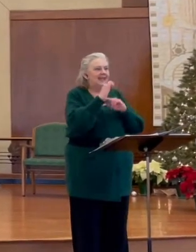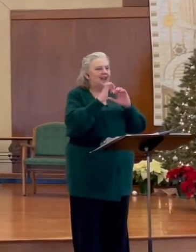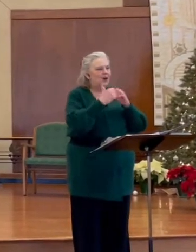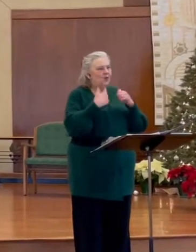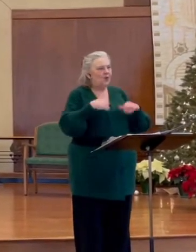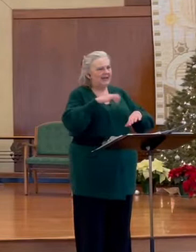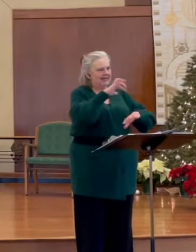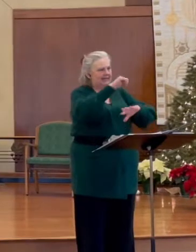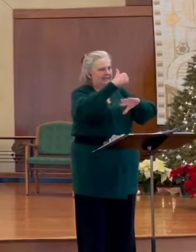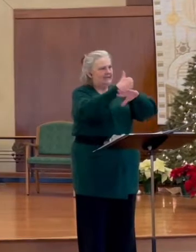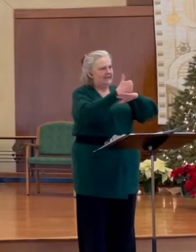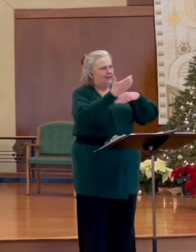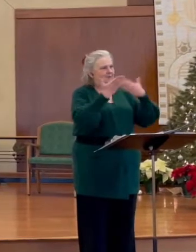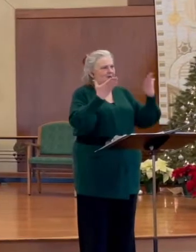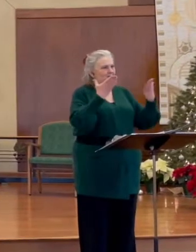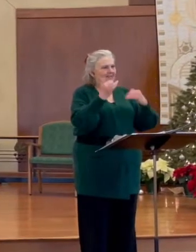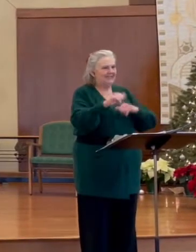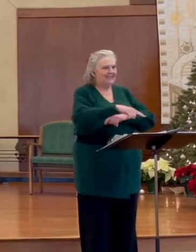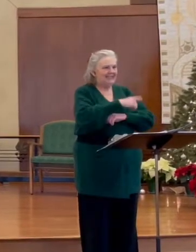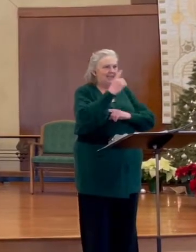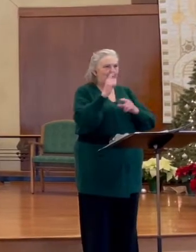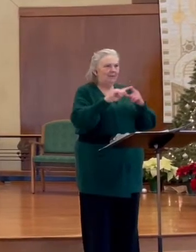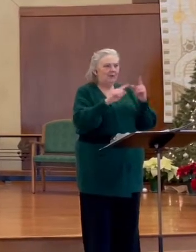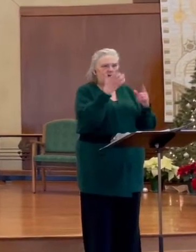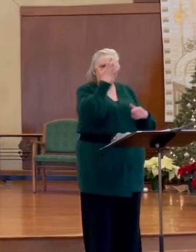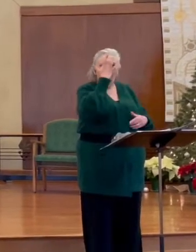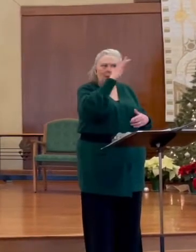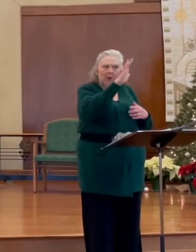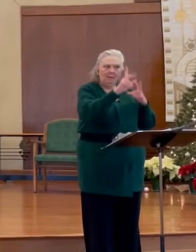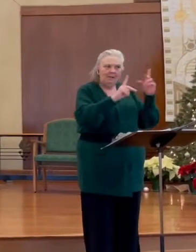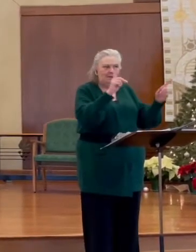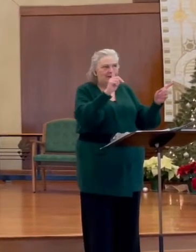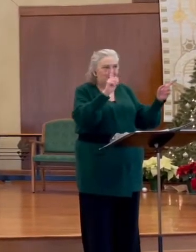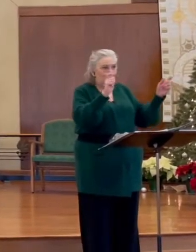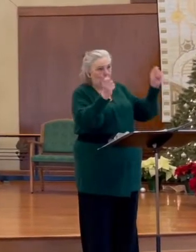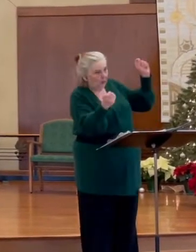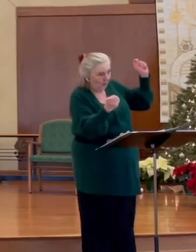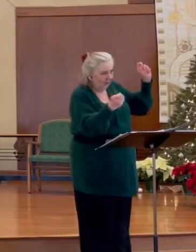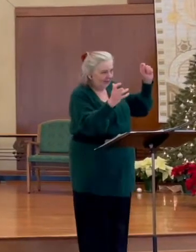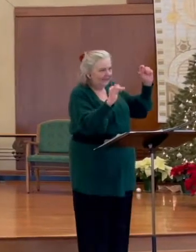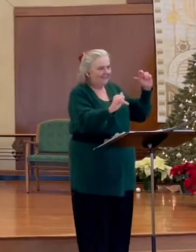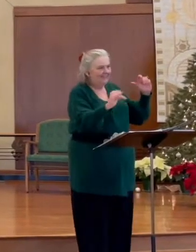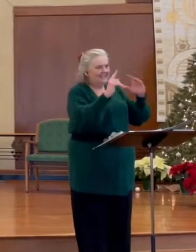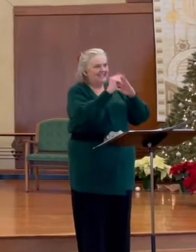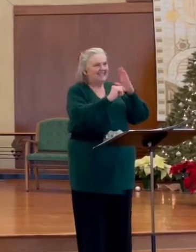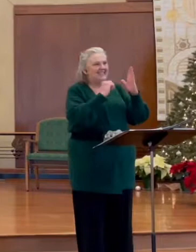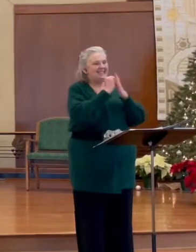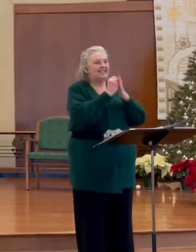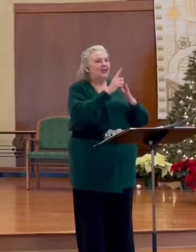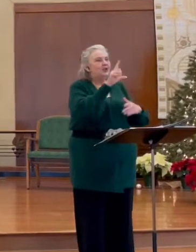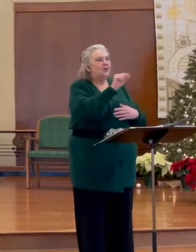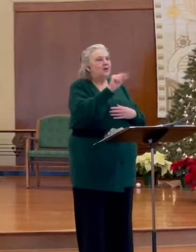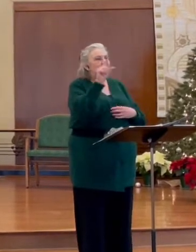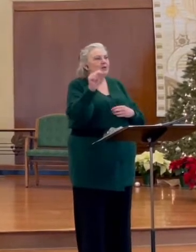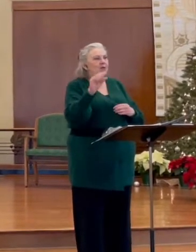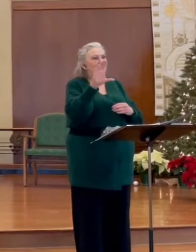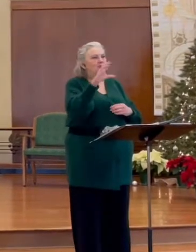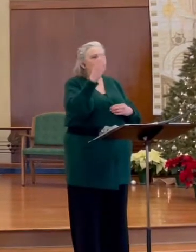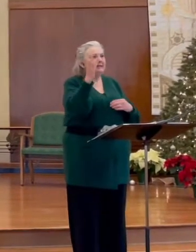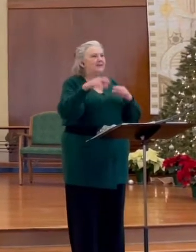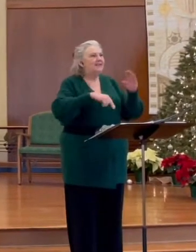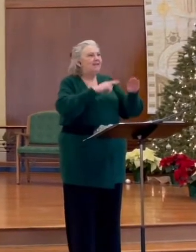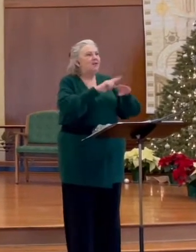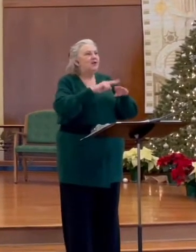service today, but we have savvy people who are pivoting in this season, and it's a 2020 Christmas. Of course this would